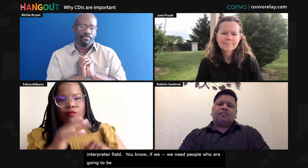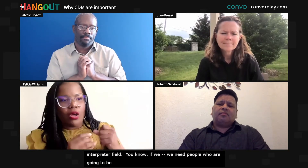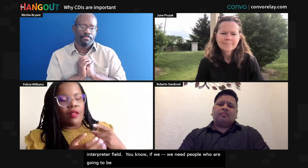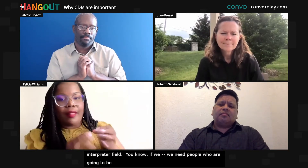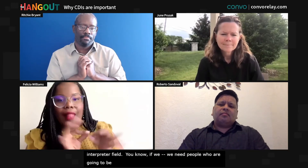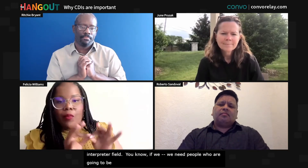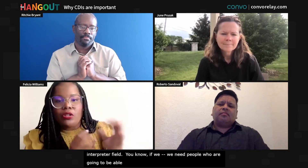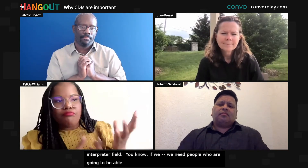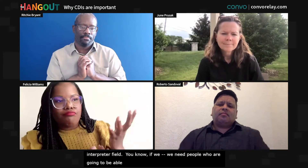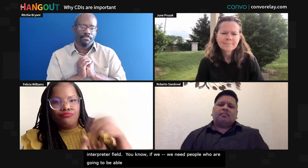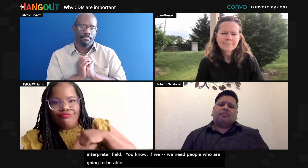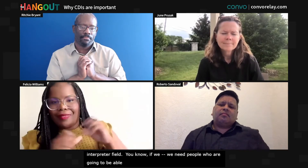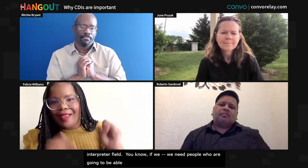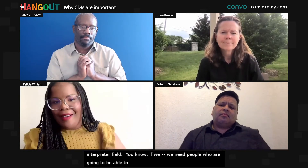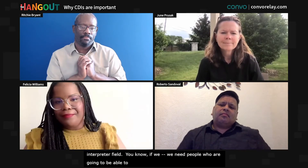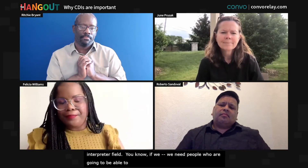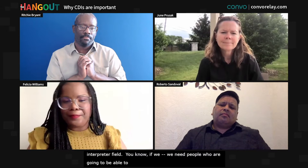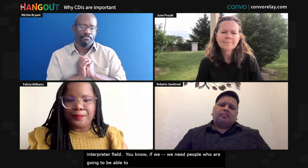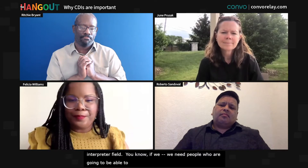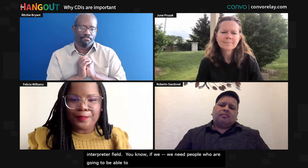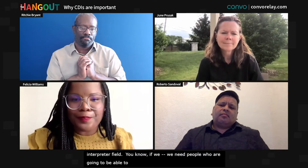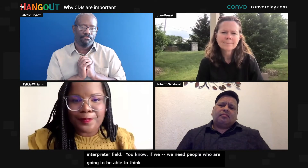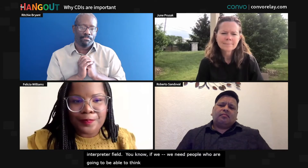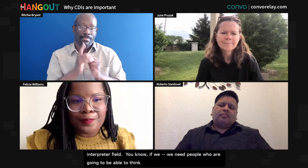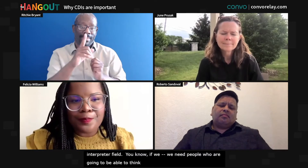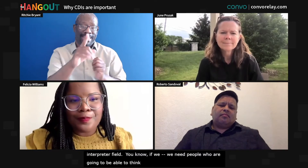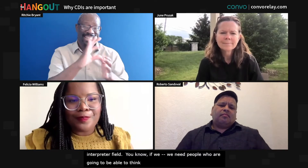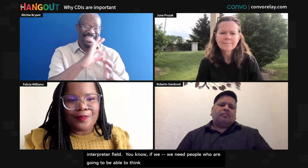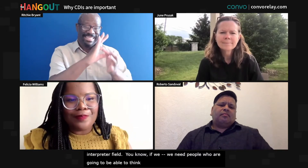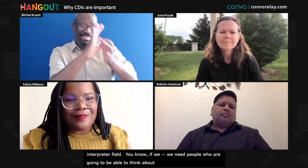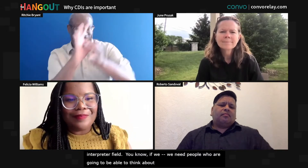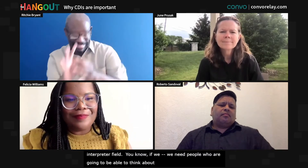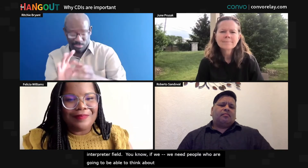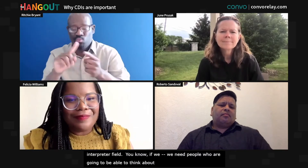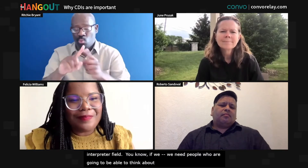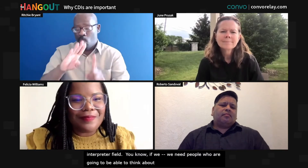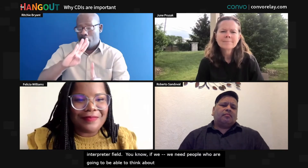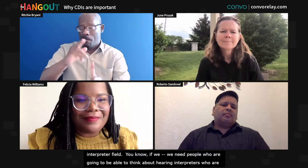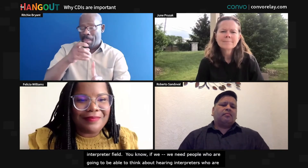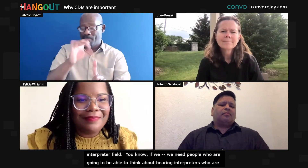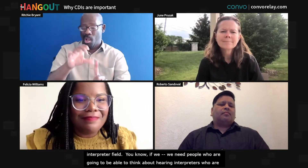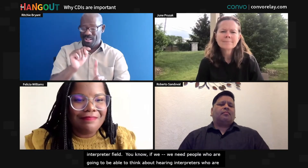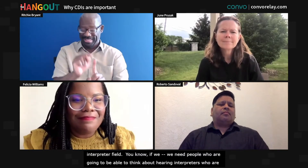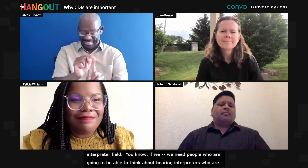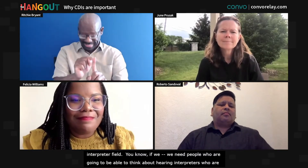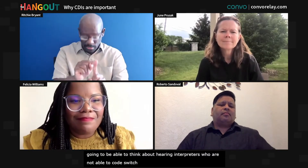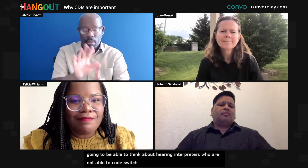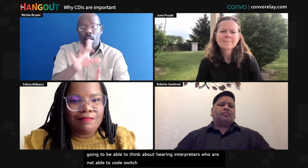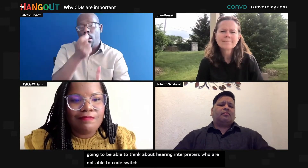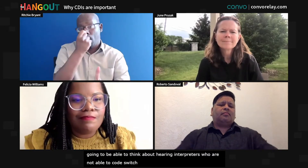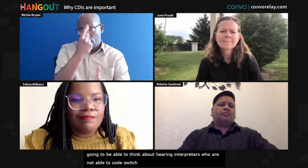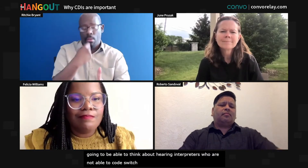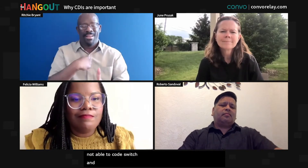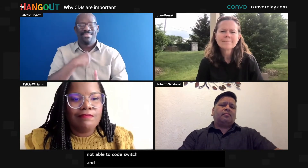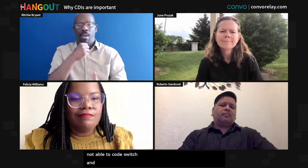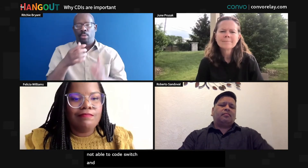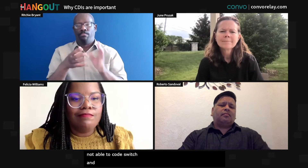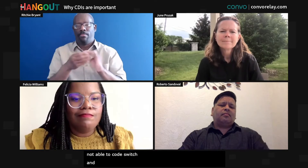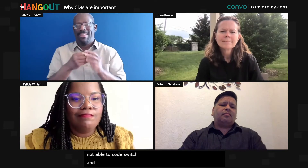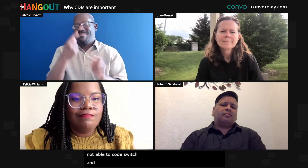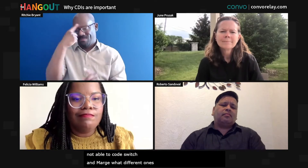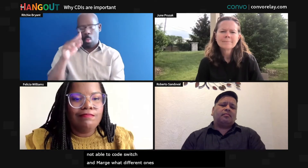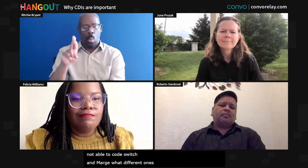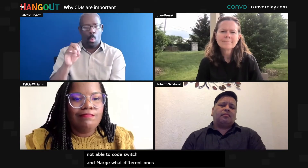about hearing interpreters who are not able to code switch to match what different cultures are like. So we definitely need people to represent different cultures and